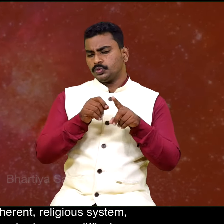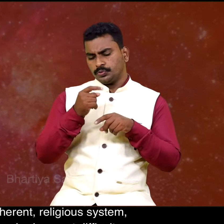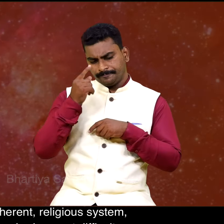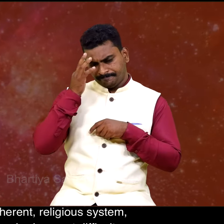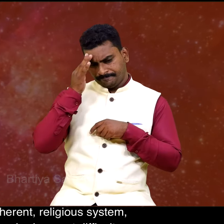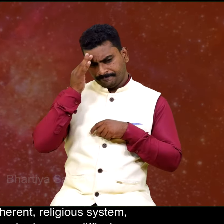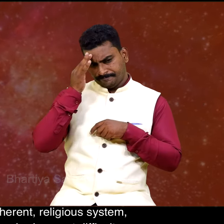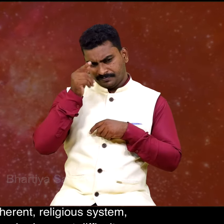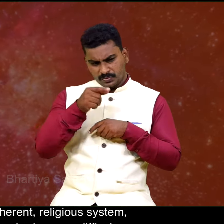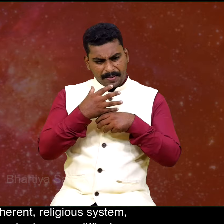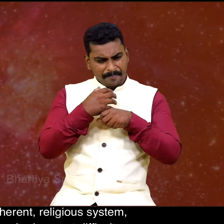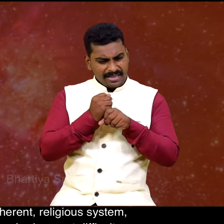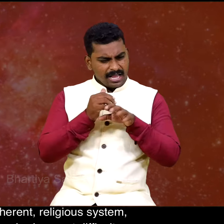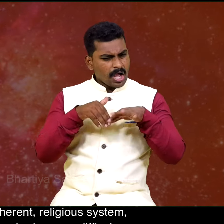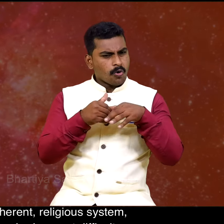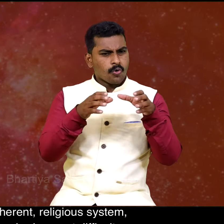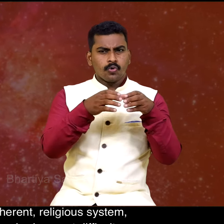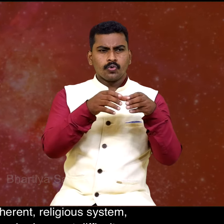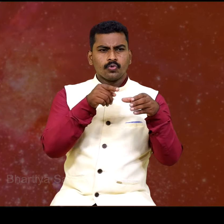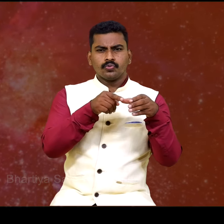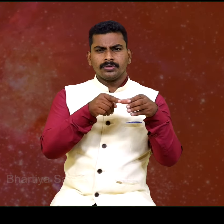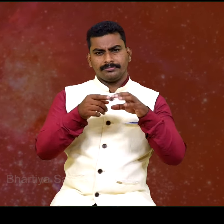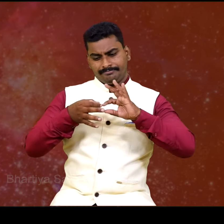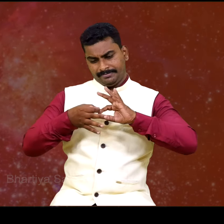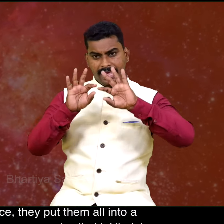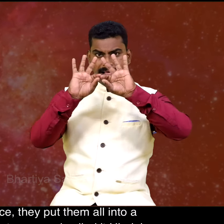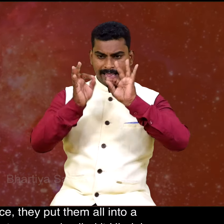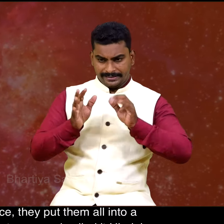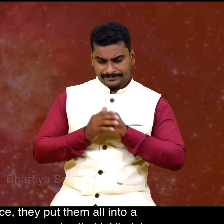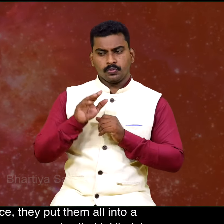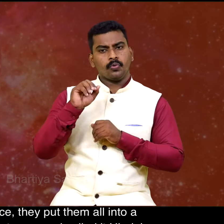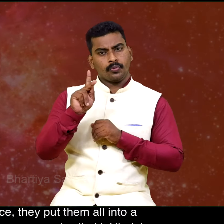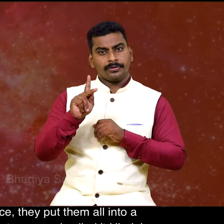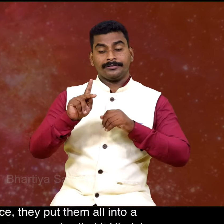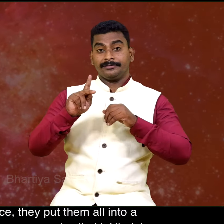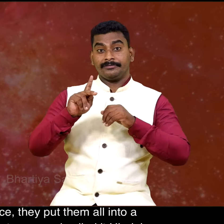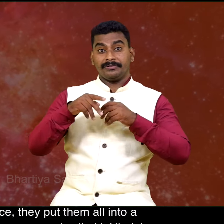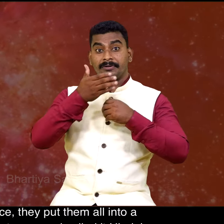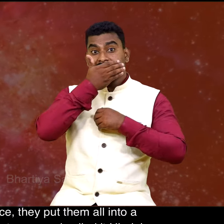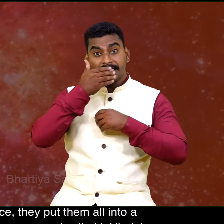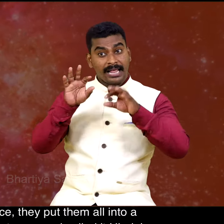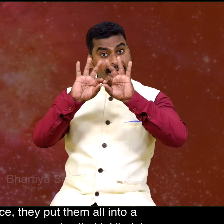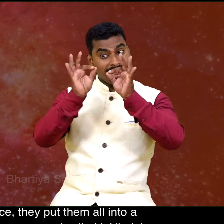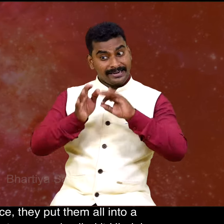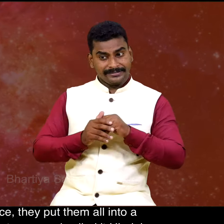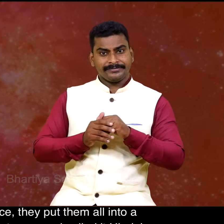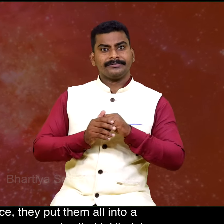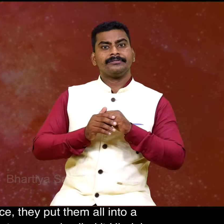a great difficulty. Hence, they put them all into a generic